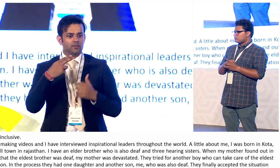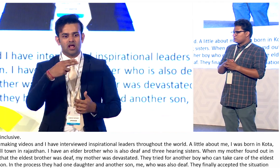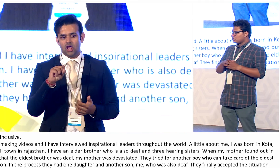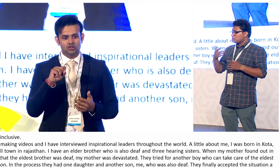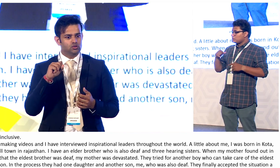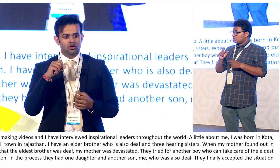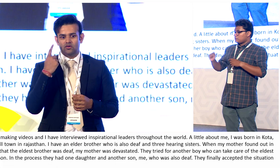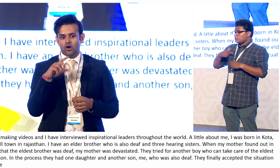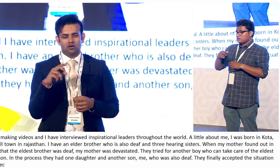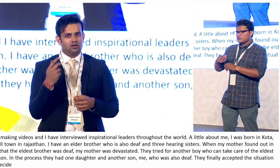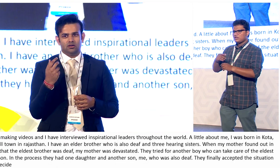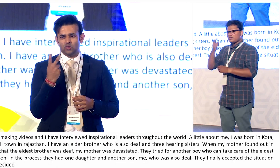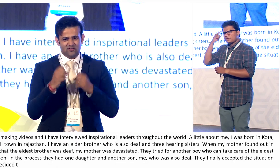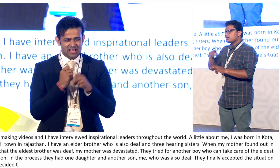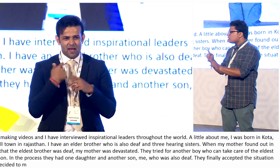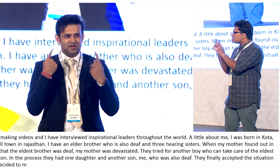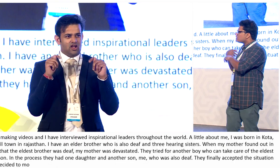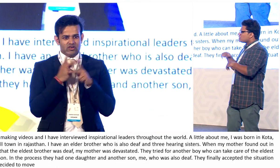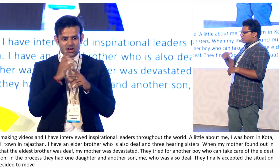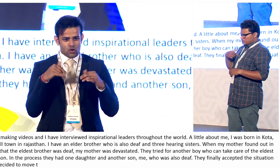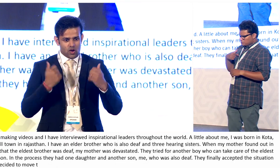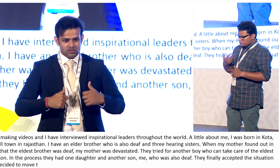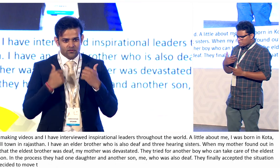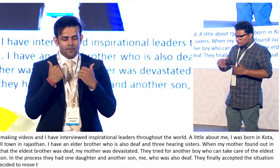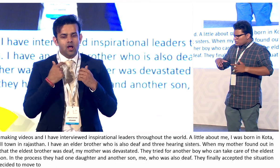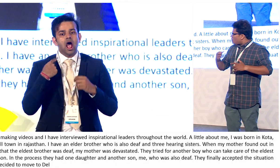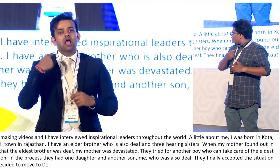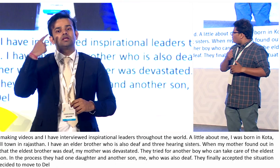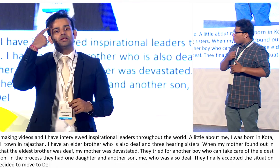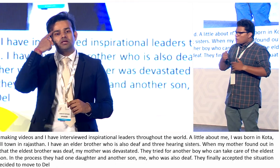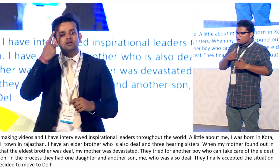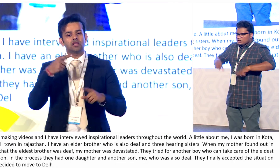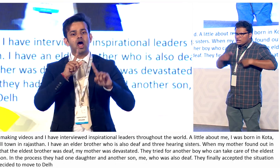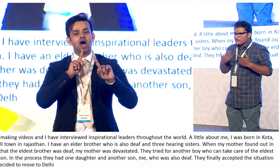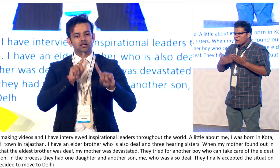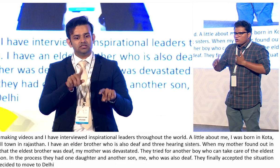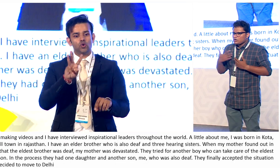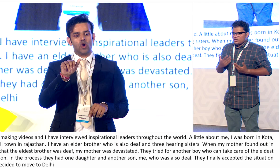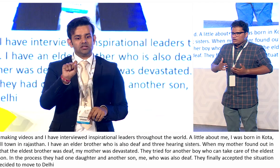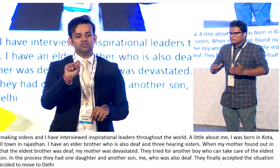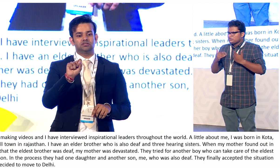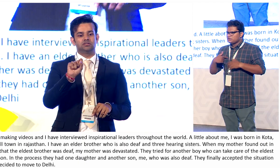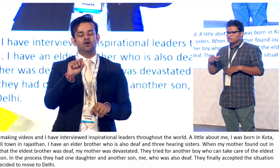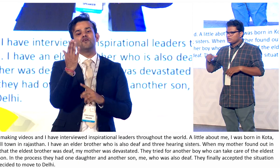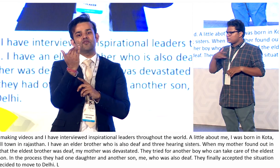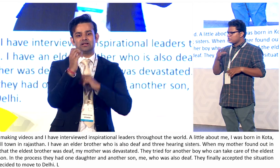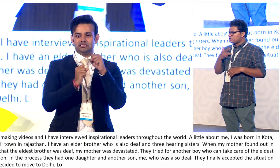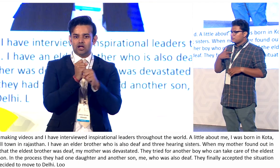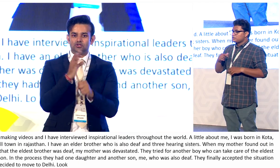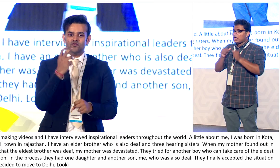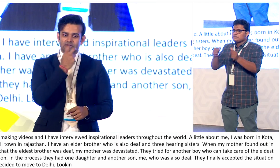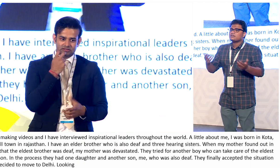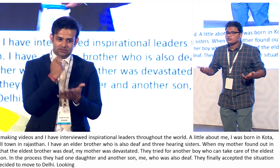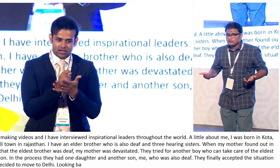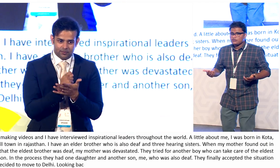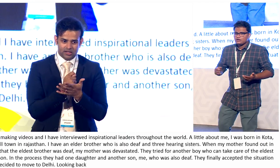You know, looking back, I don't know how I survived my educational experience here in India. I think the answer was